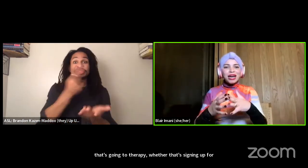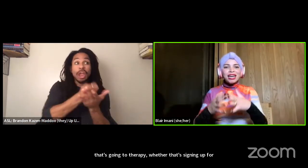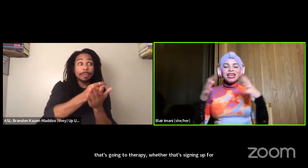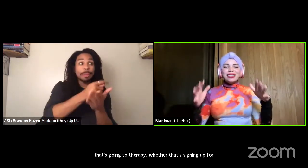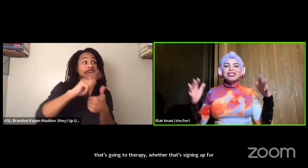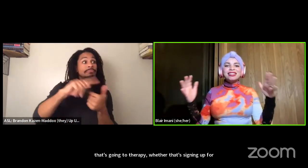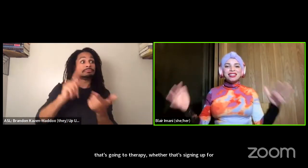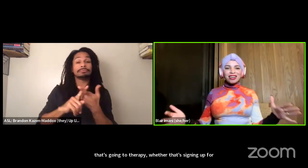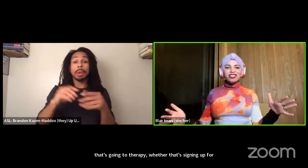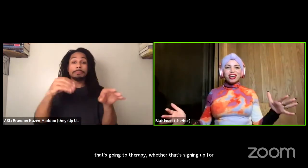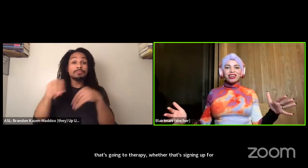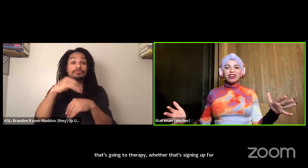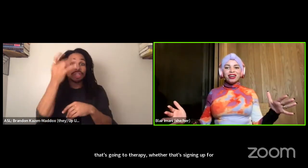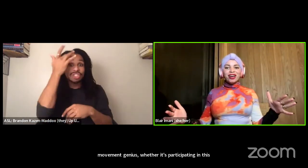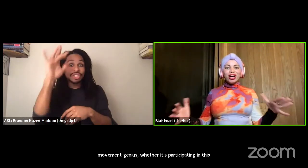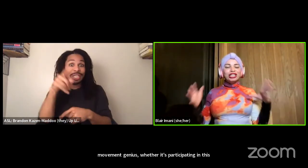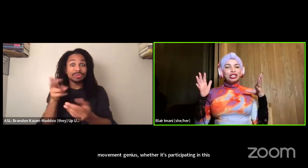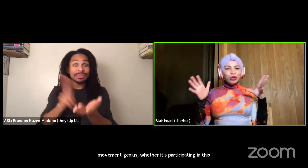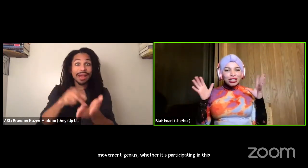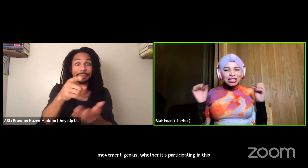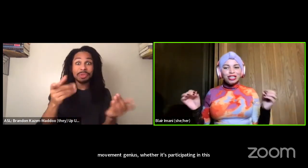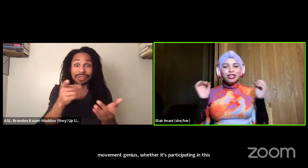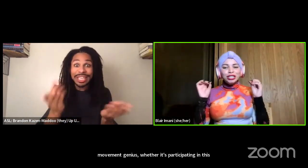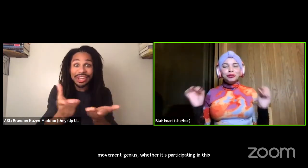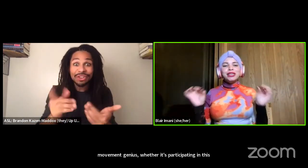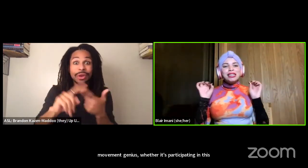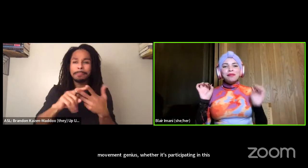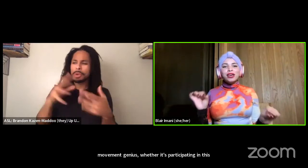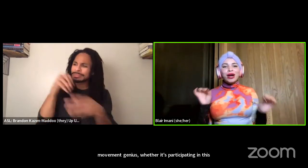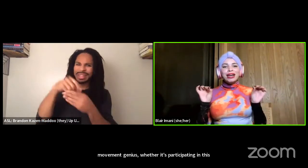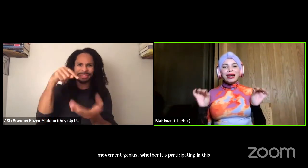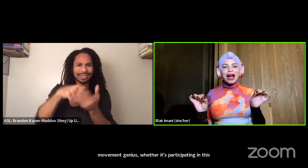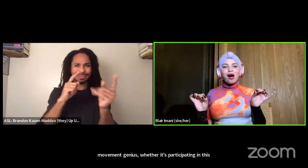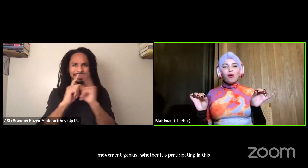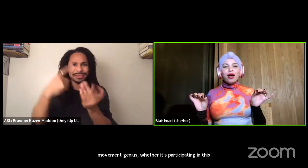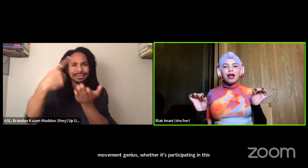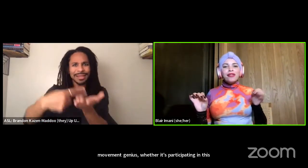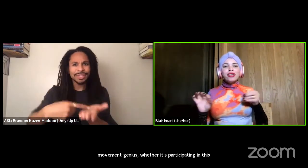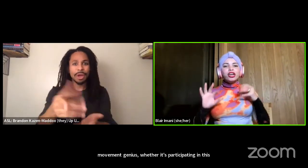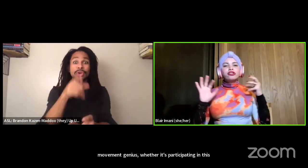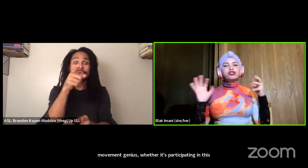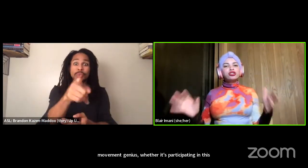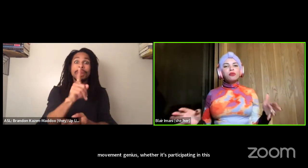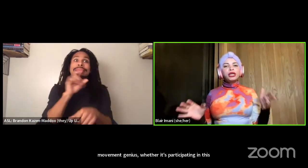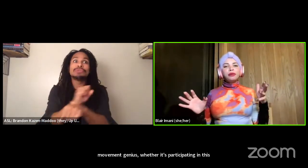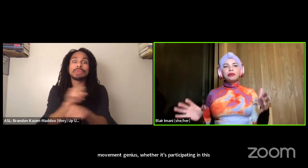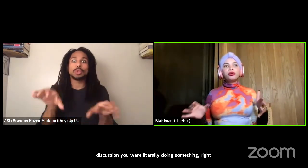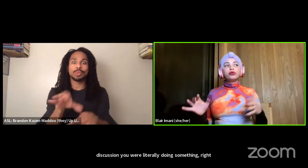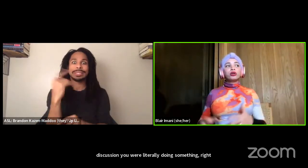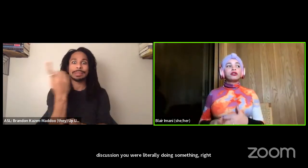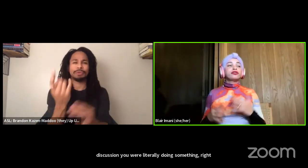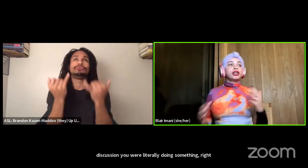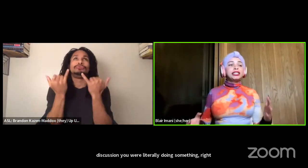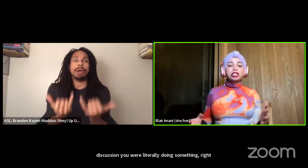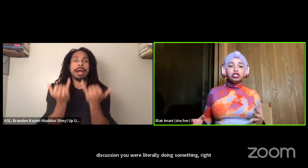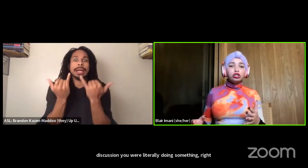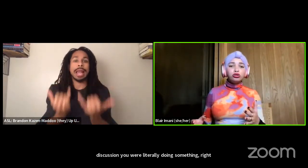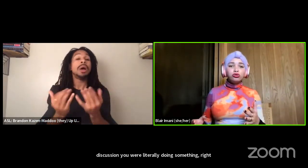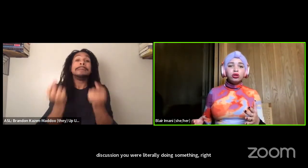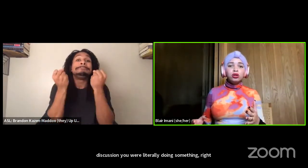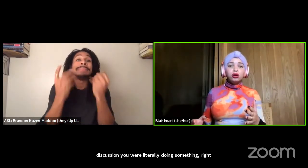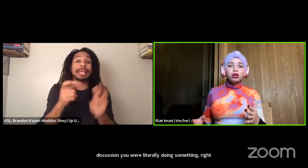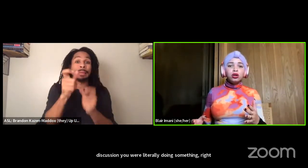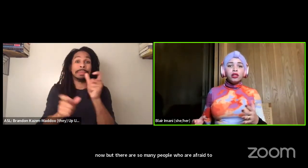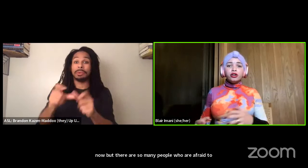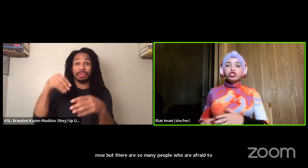it's participating in this discussion. You are literally doing something right now that there are so many people who are afraid to